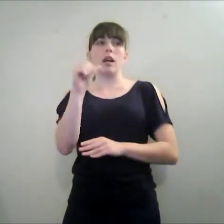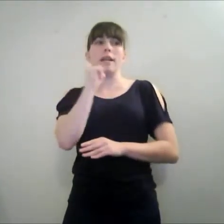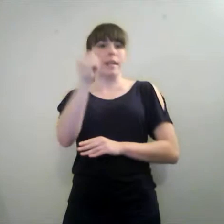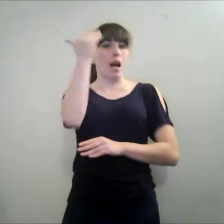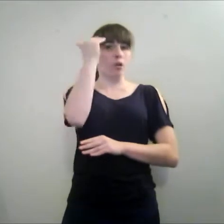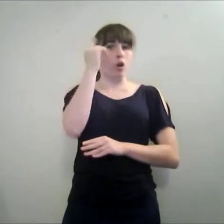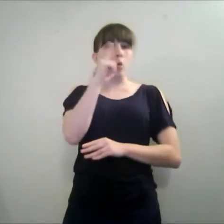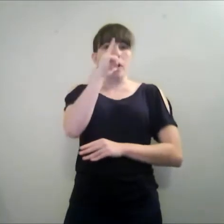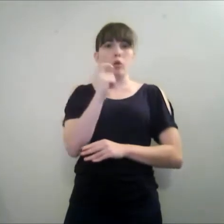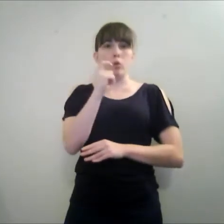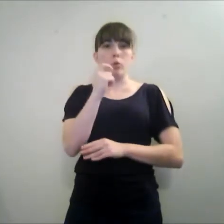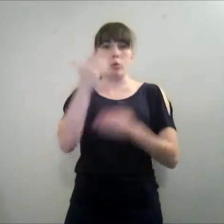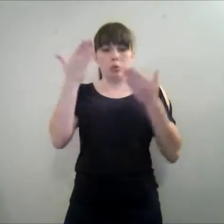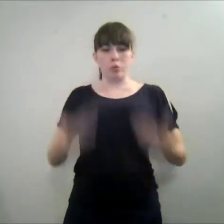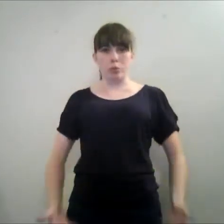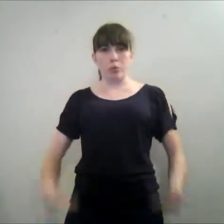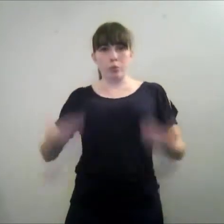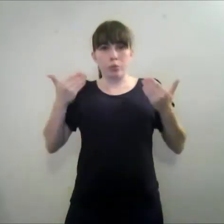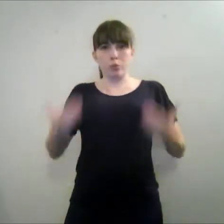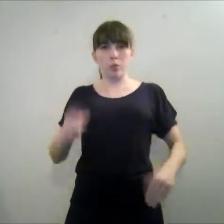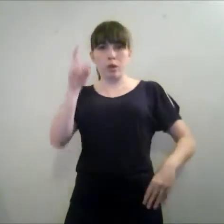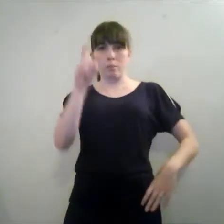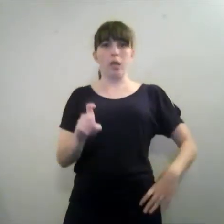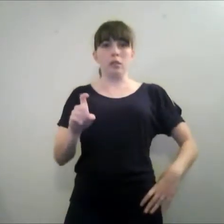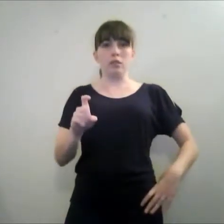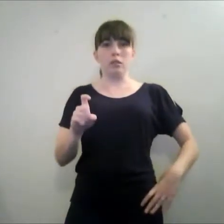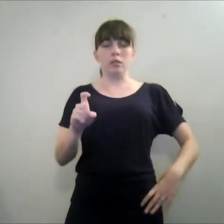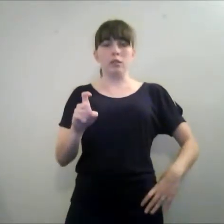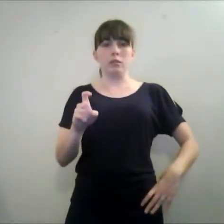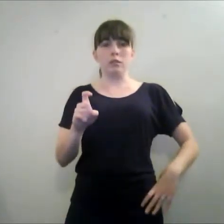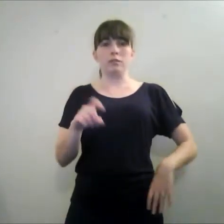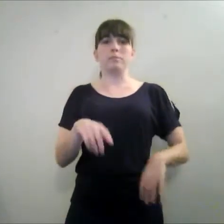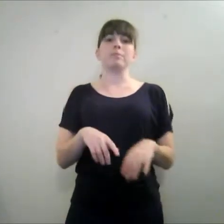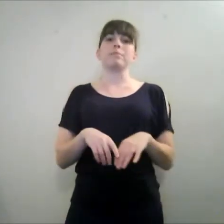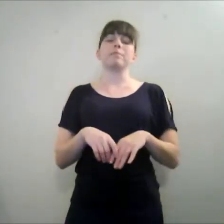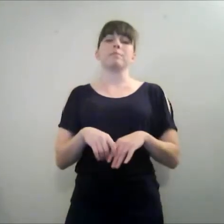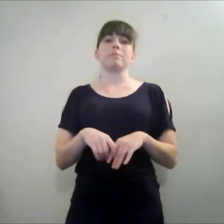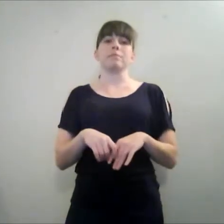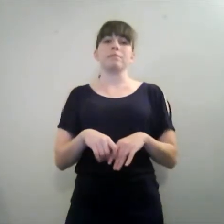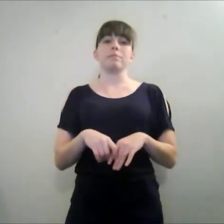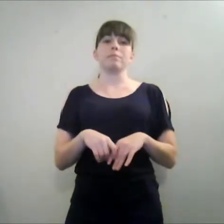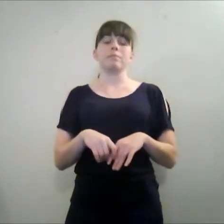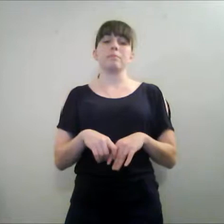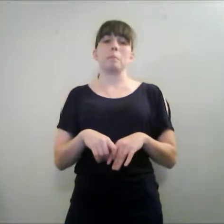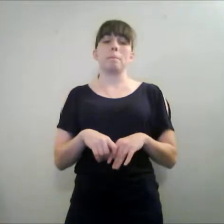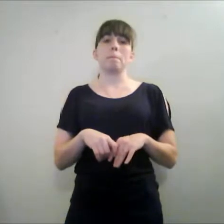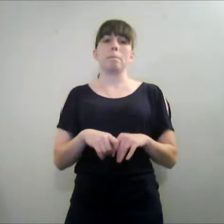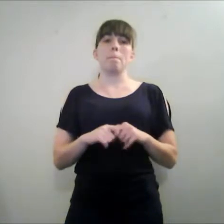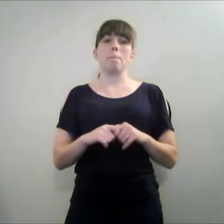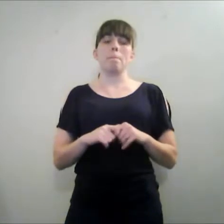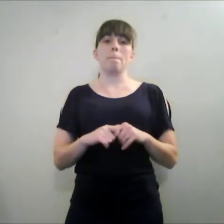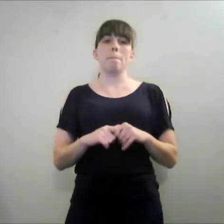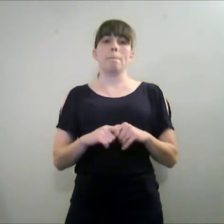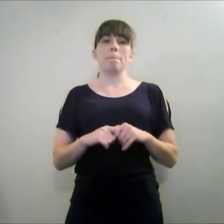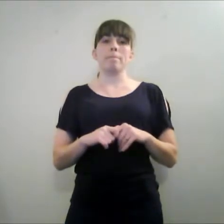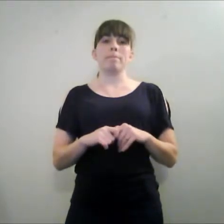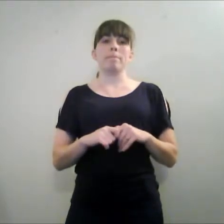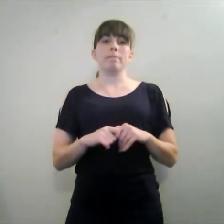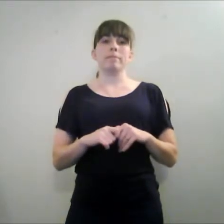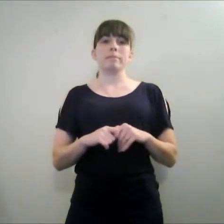do about it? Well, what we tend to do about it is we think about Orwell's space, and we try